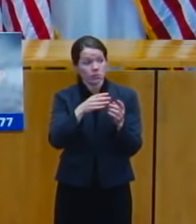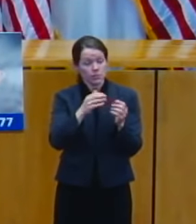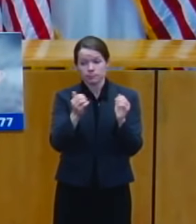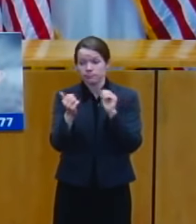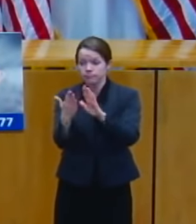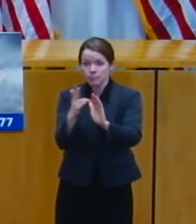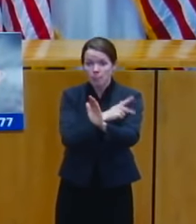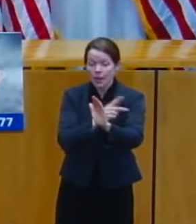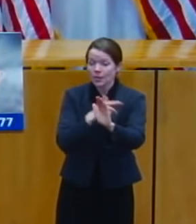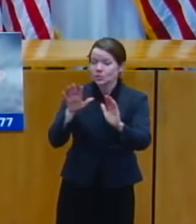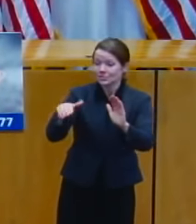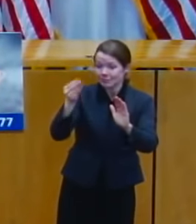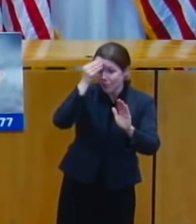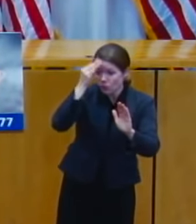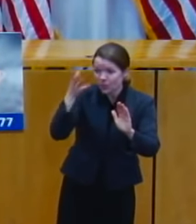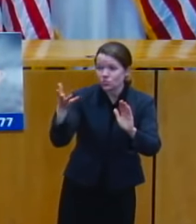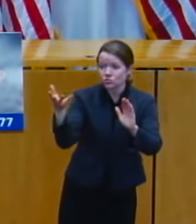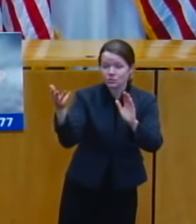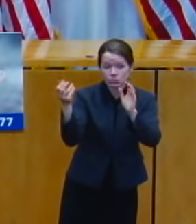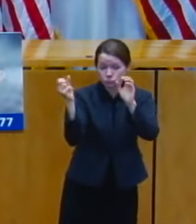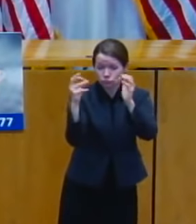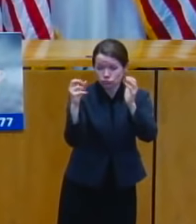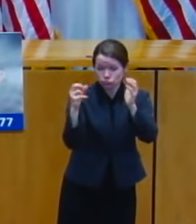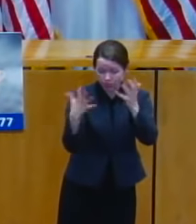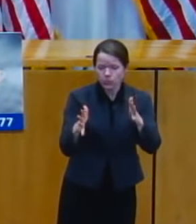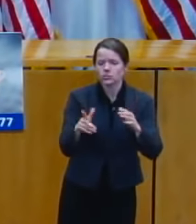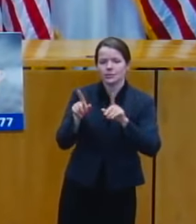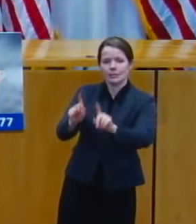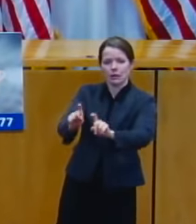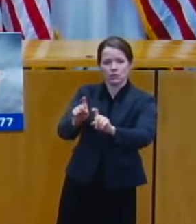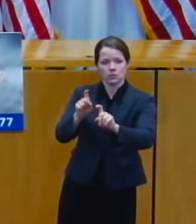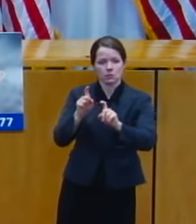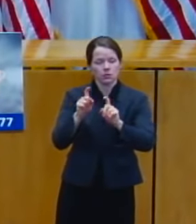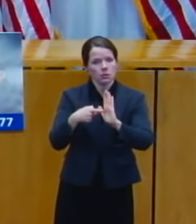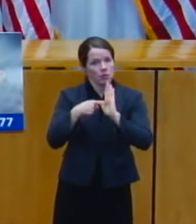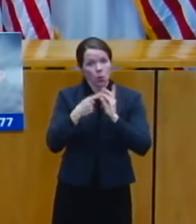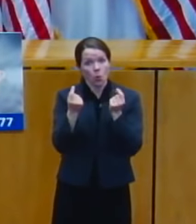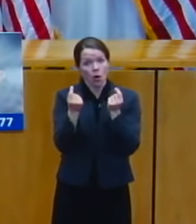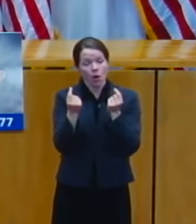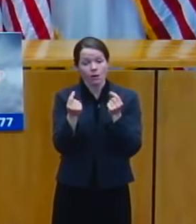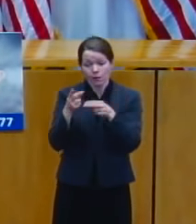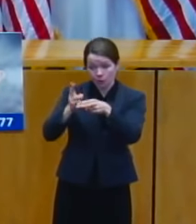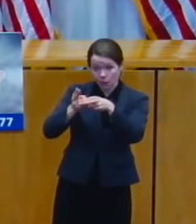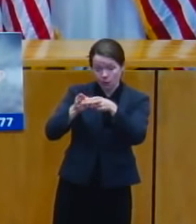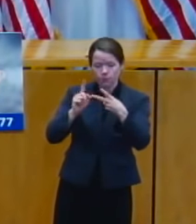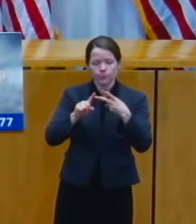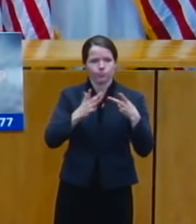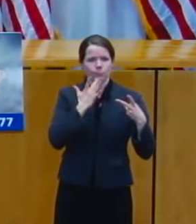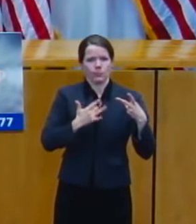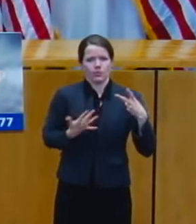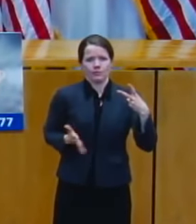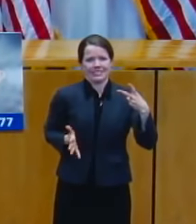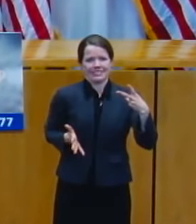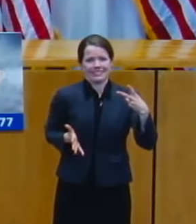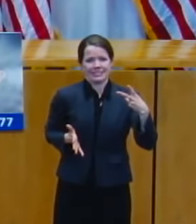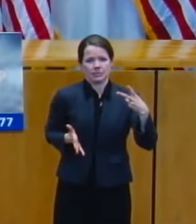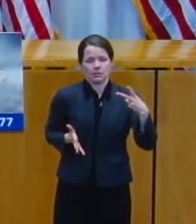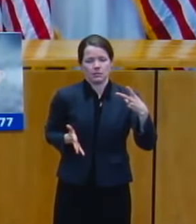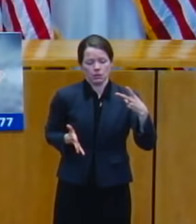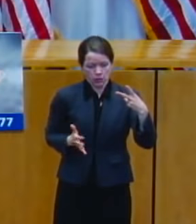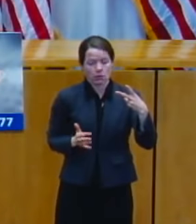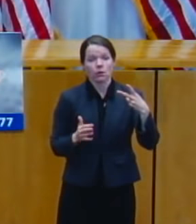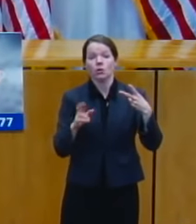birth. And although it says race and ethnicity, so the form says please